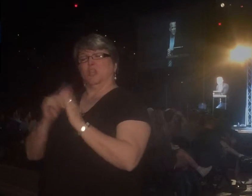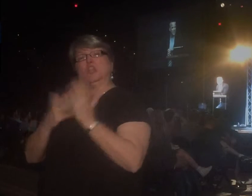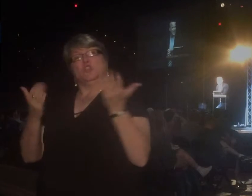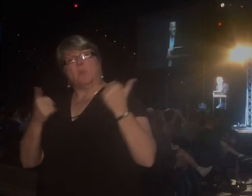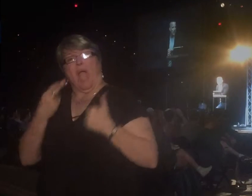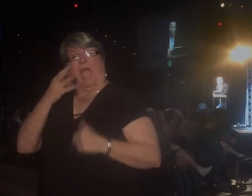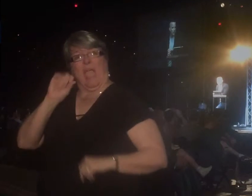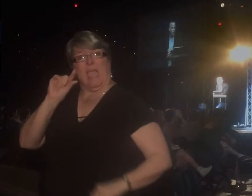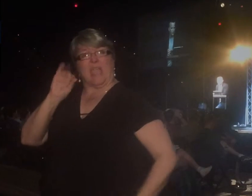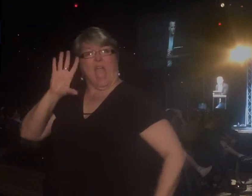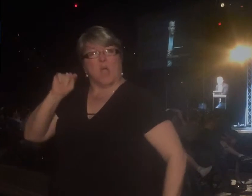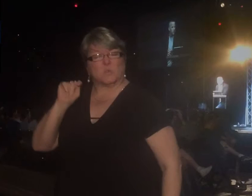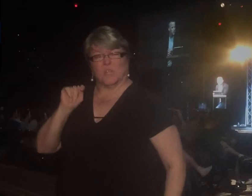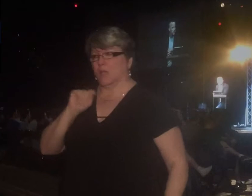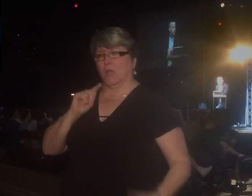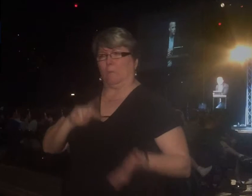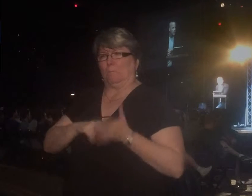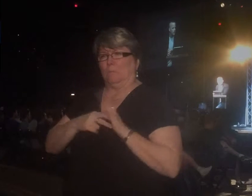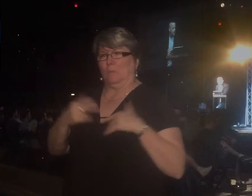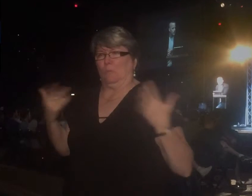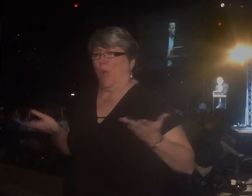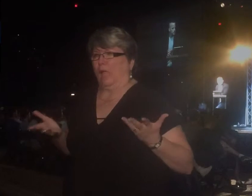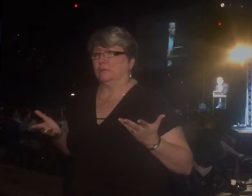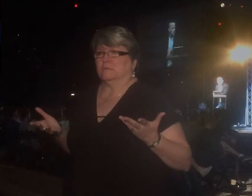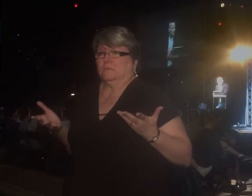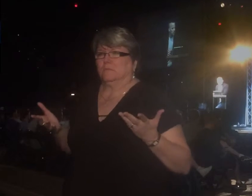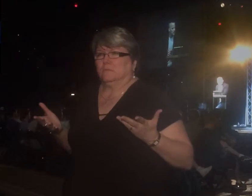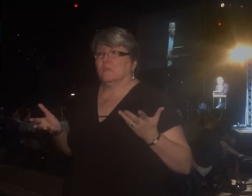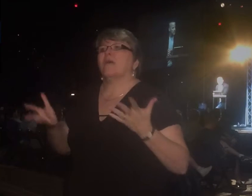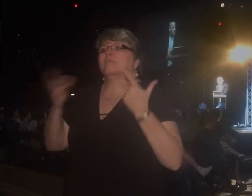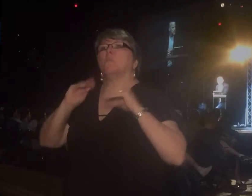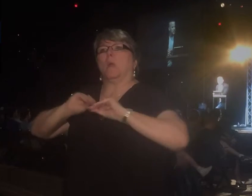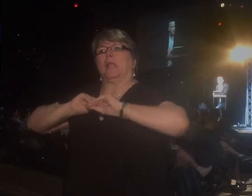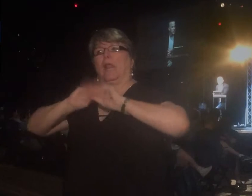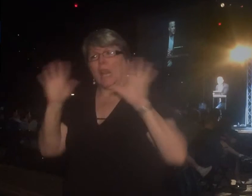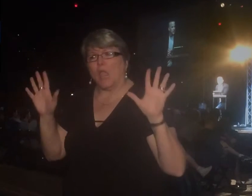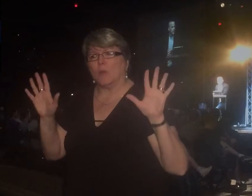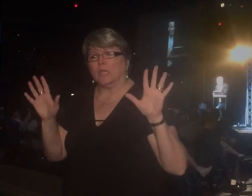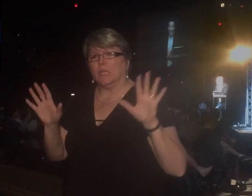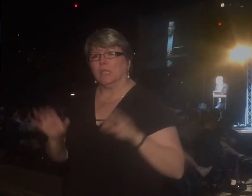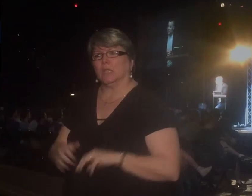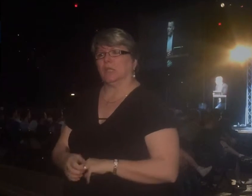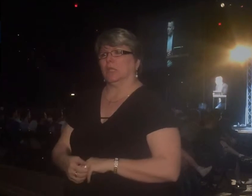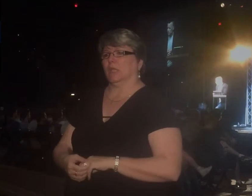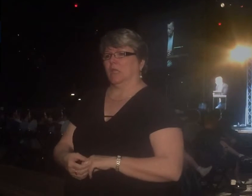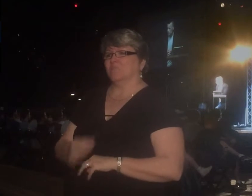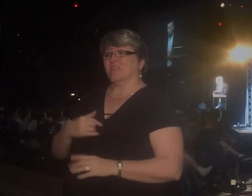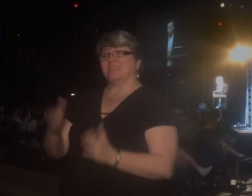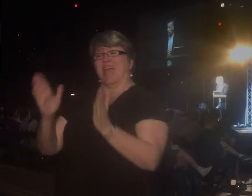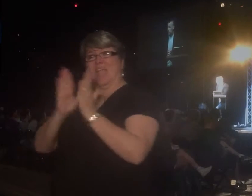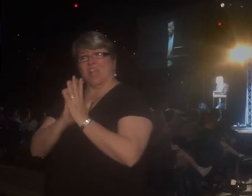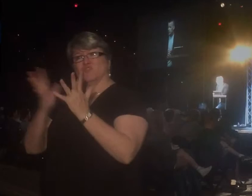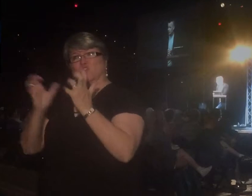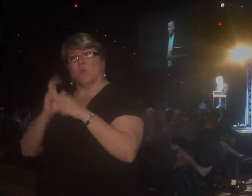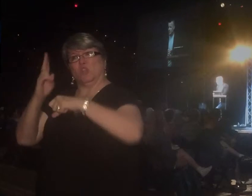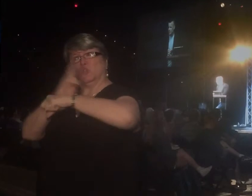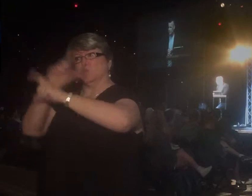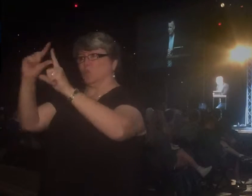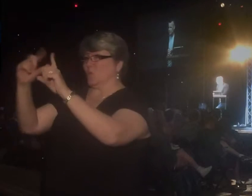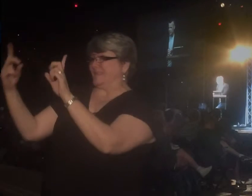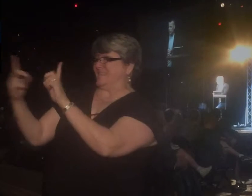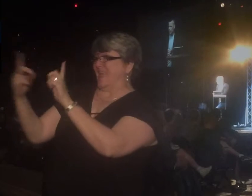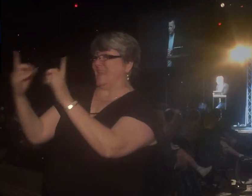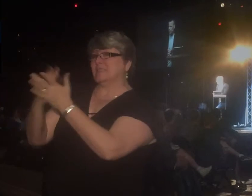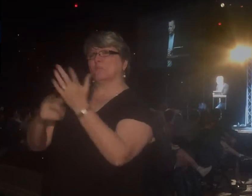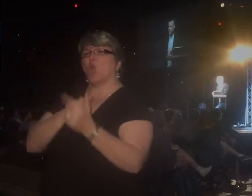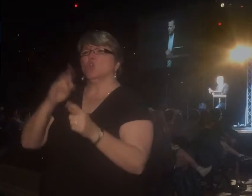being asked to hang out. What does that mean? They wanted clarity. And I even asked them, do you want them to use the word